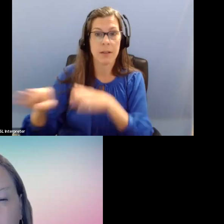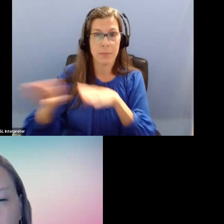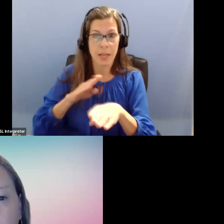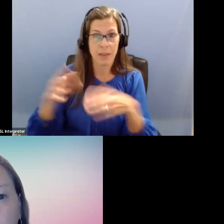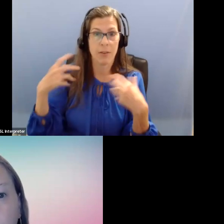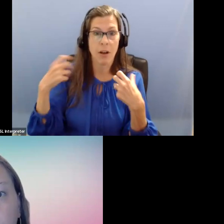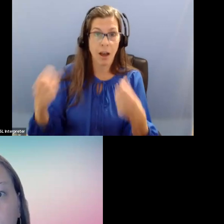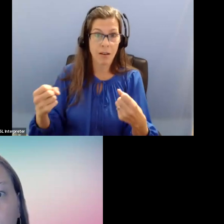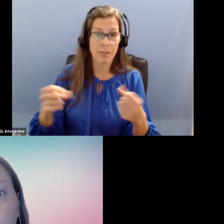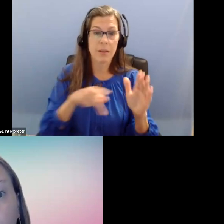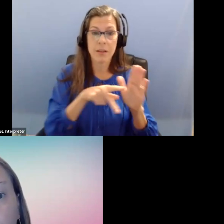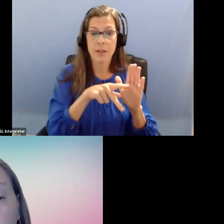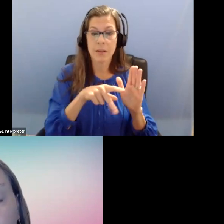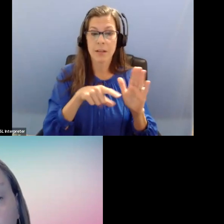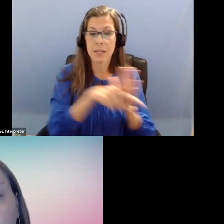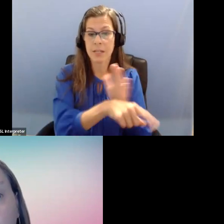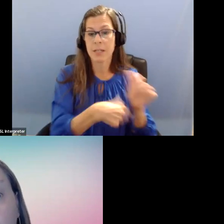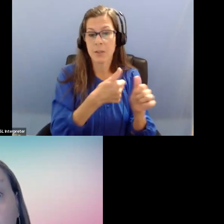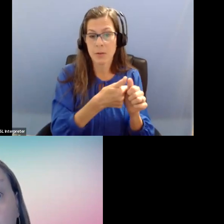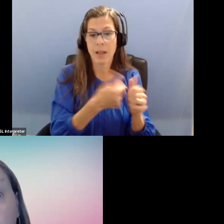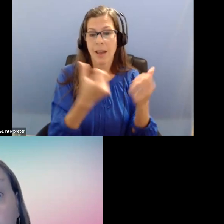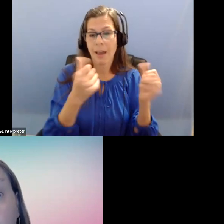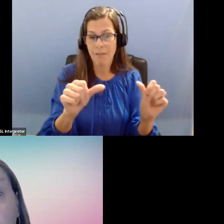suicide prevention efforts. It's very critical